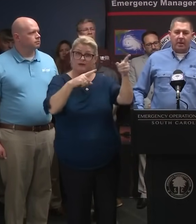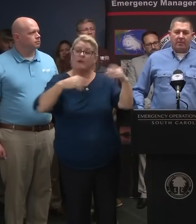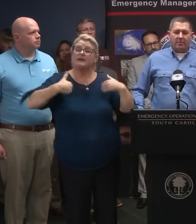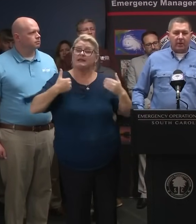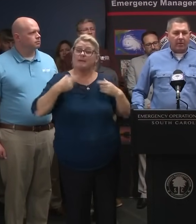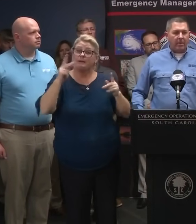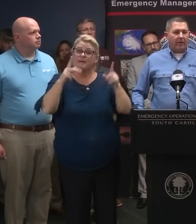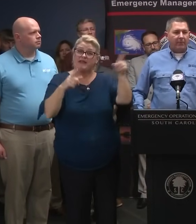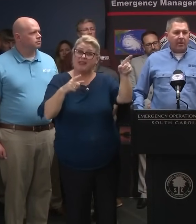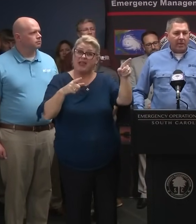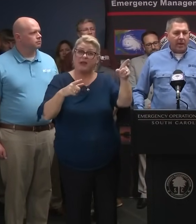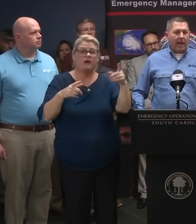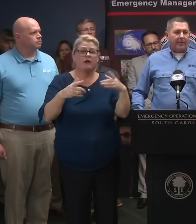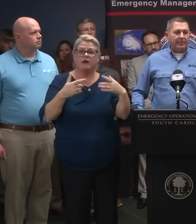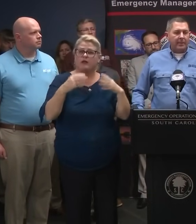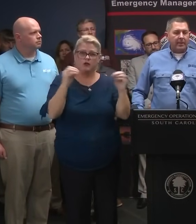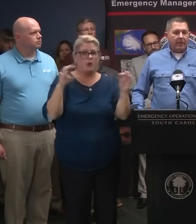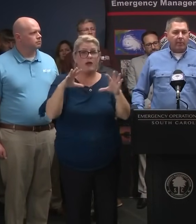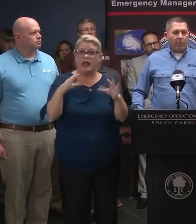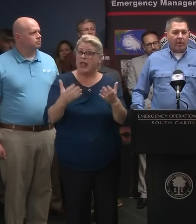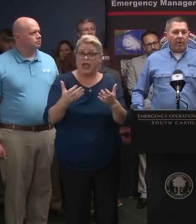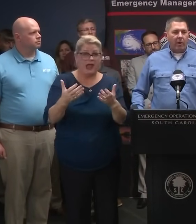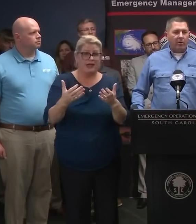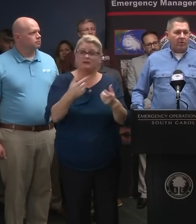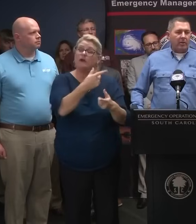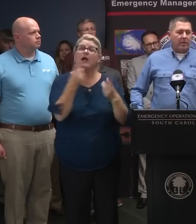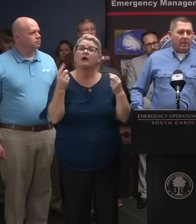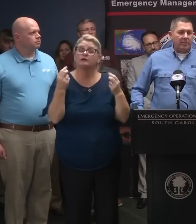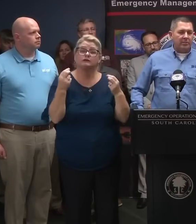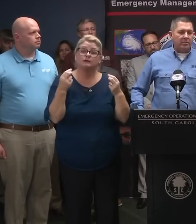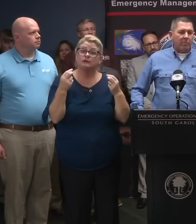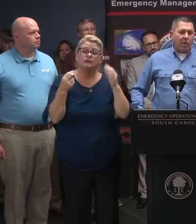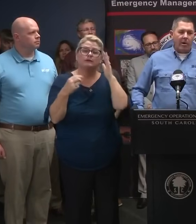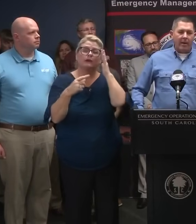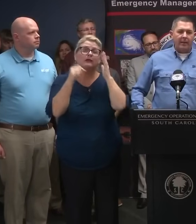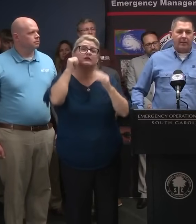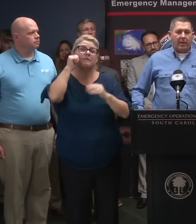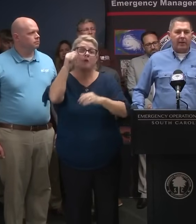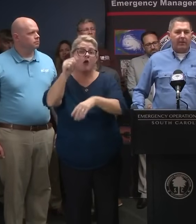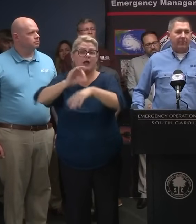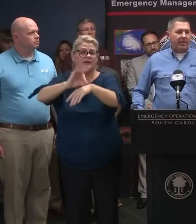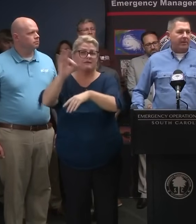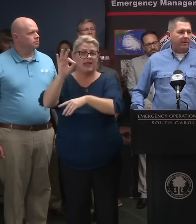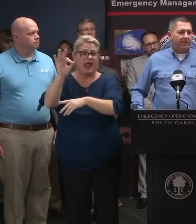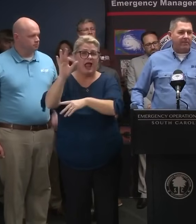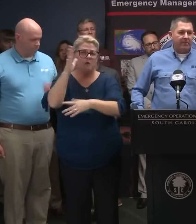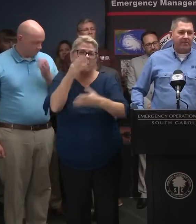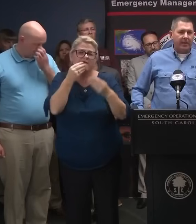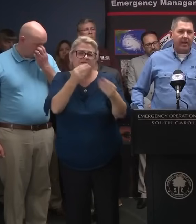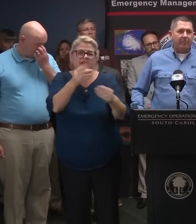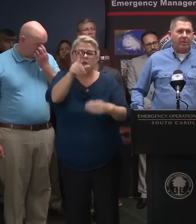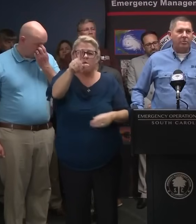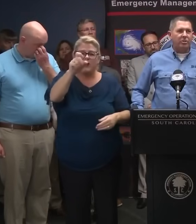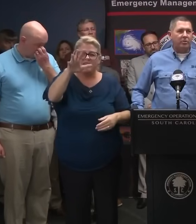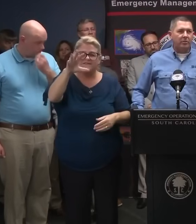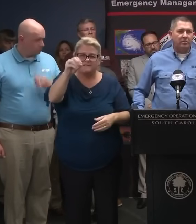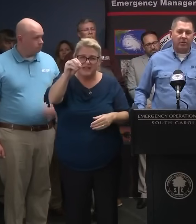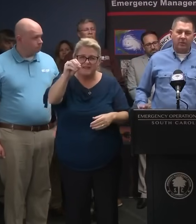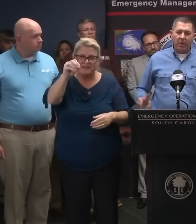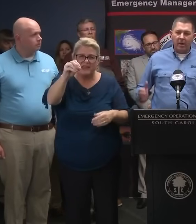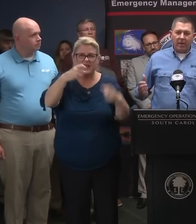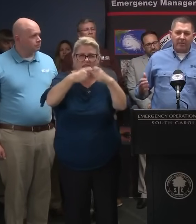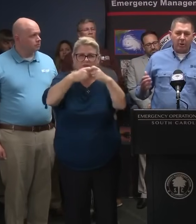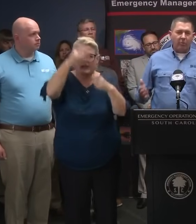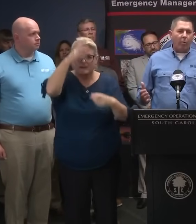at Chapin High School, they don't have class, but what they are doing is tomorrow at 9 o'clock, they're gonna feed 150 linemen, those students.